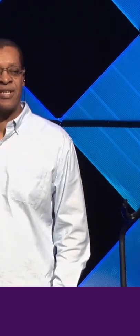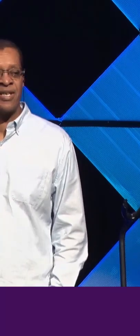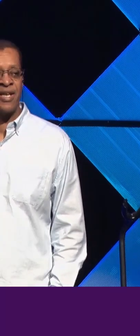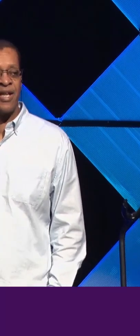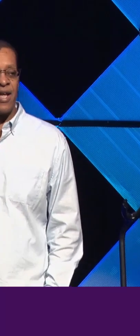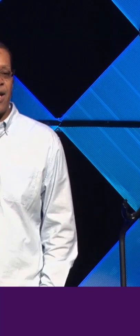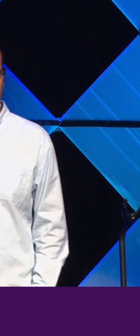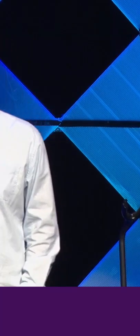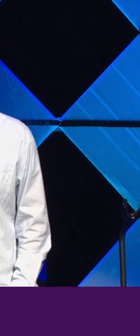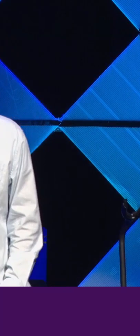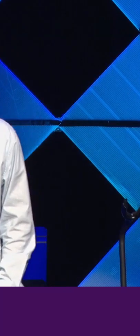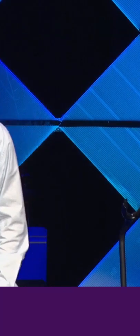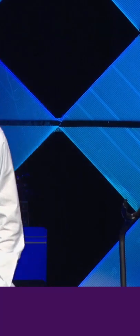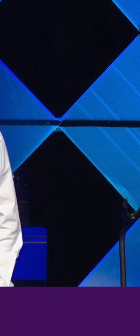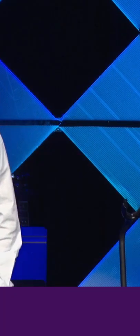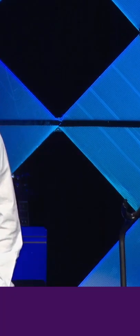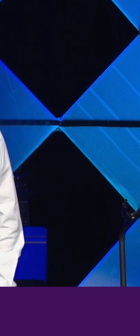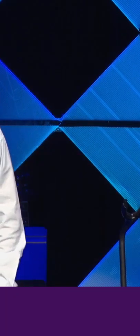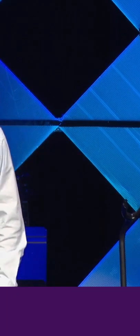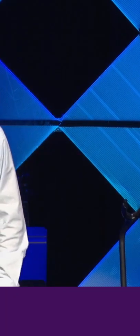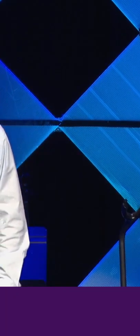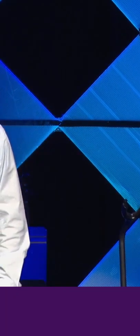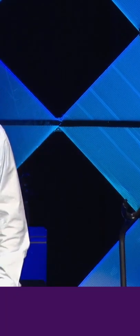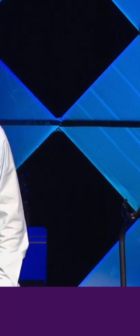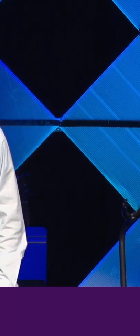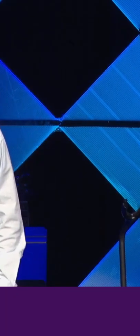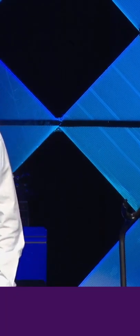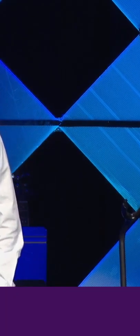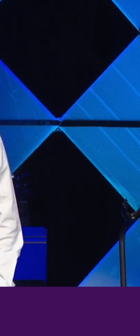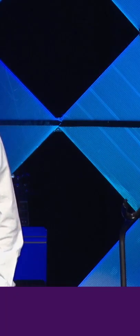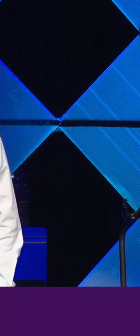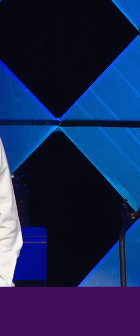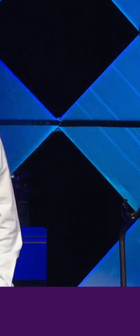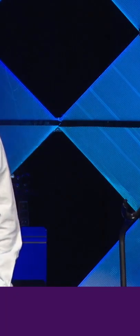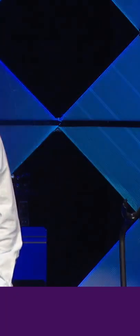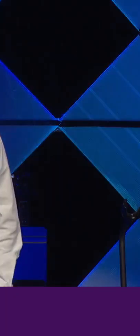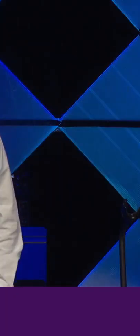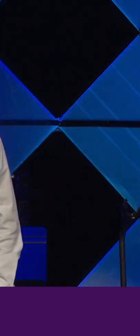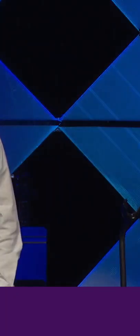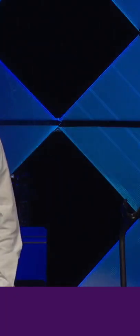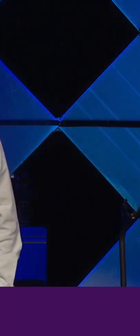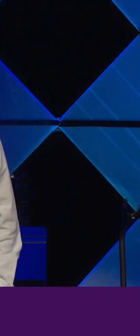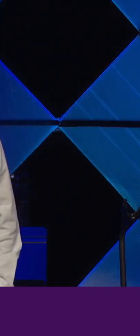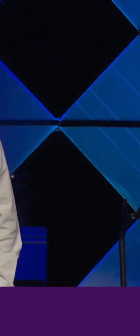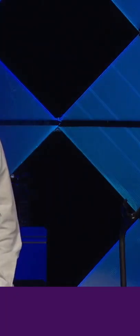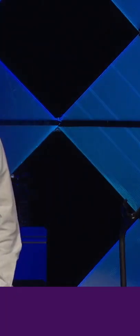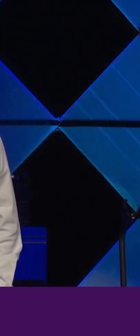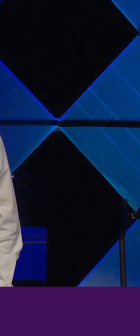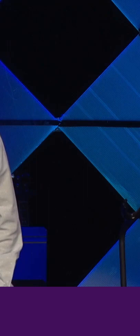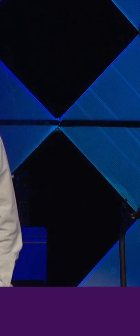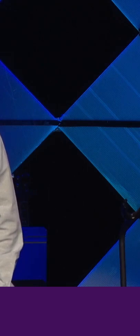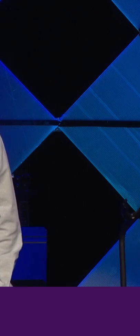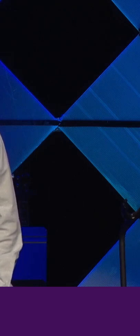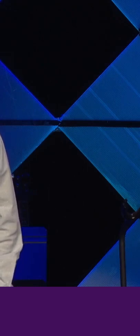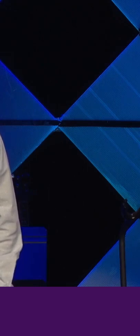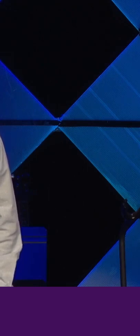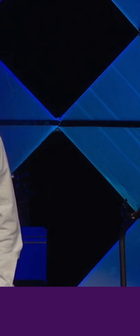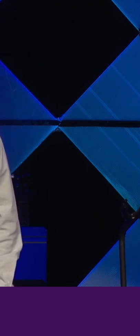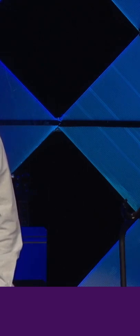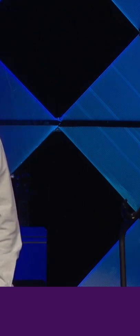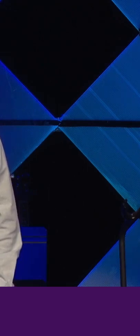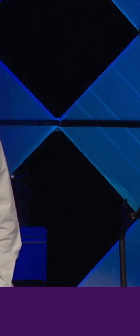history, where grace heals the fault lines in me. Time and time again,